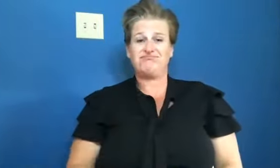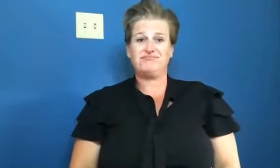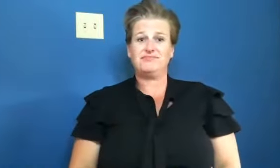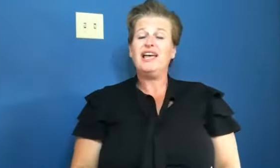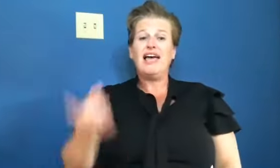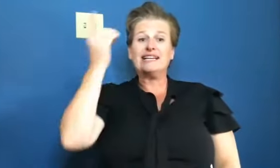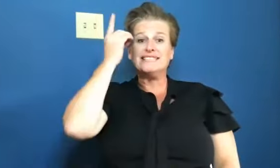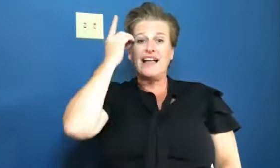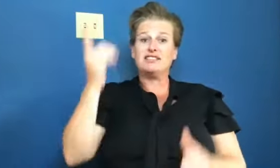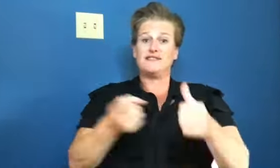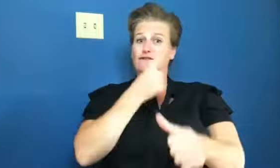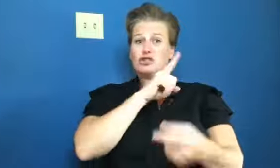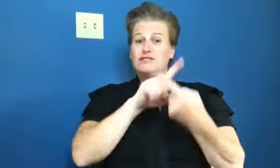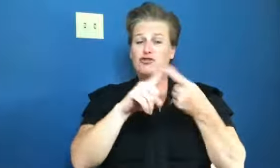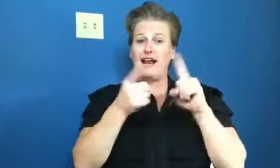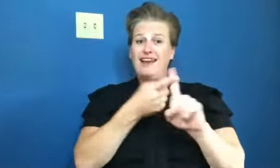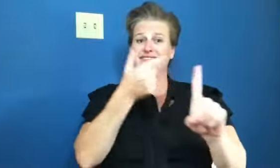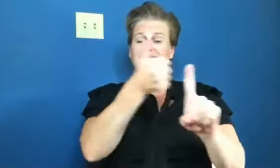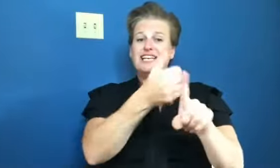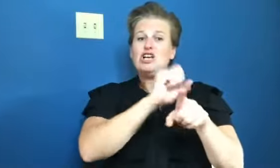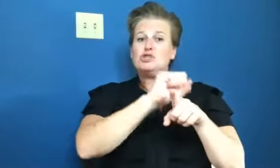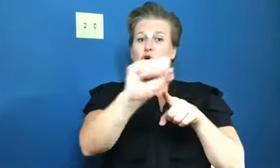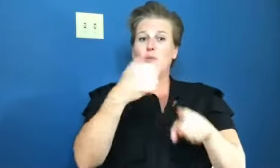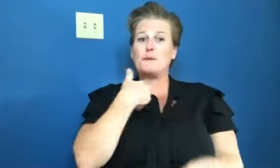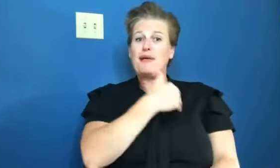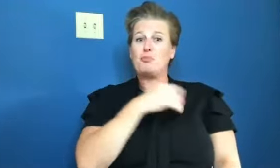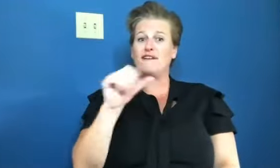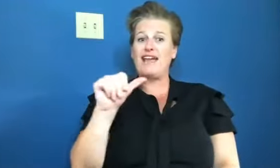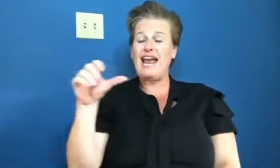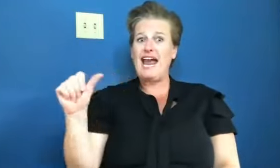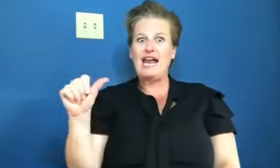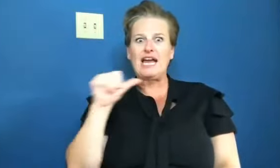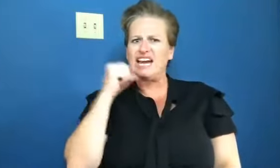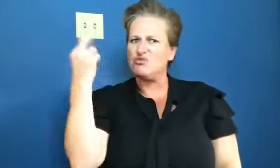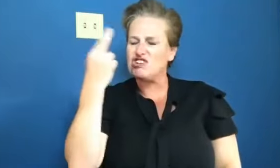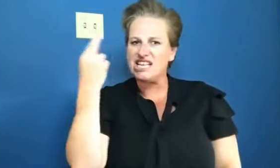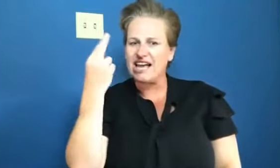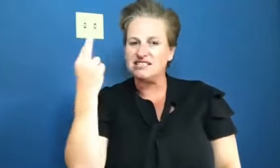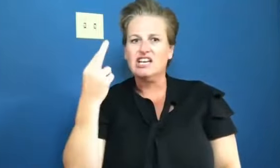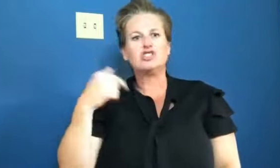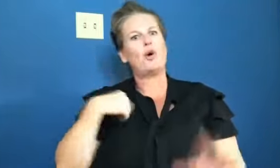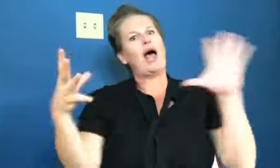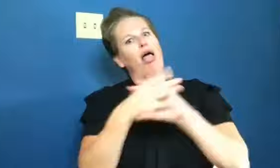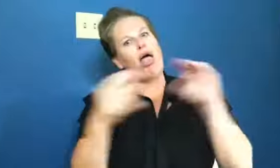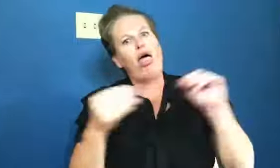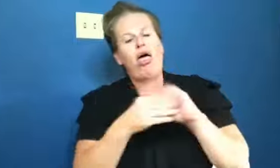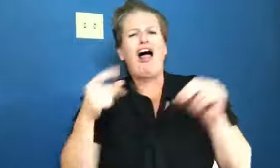Alcoholics Anonymous, and I didn't even know it. And she started hearing about all the craziness, the fighting, the arguing. She invited me to stay over